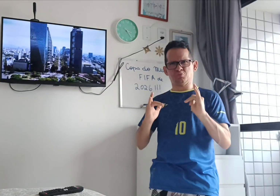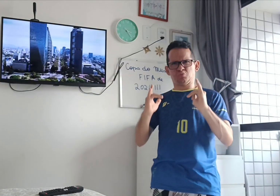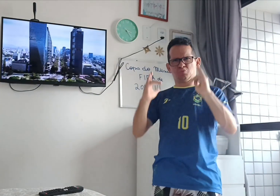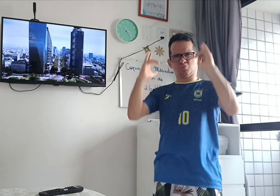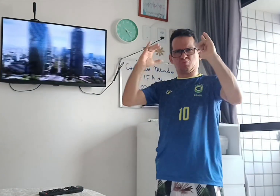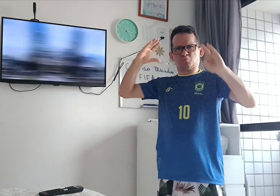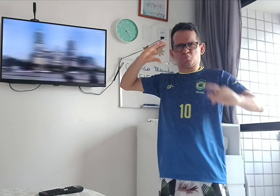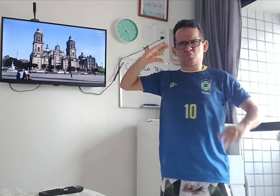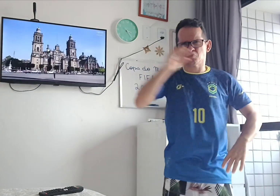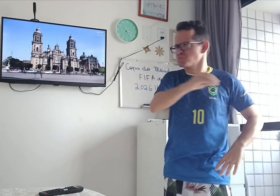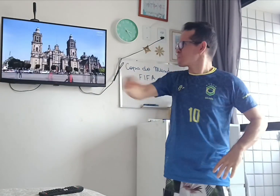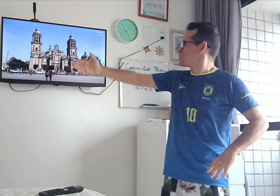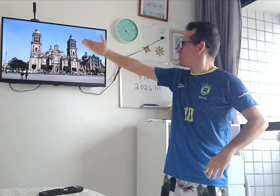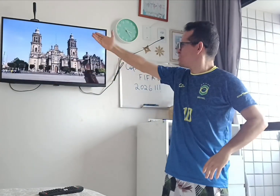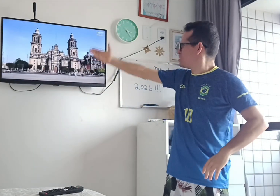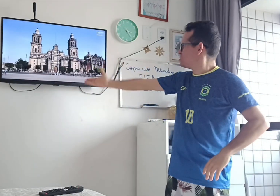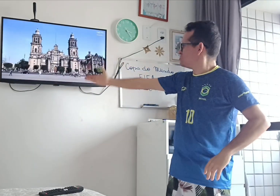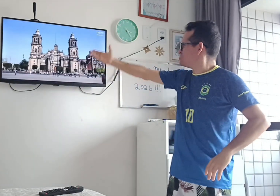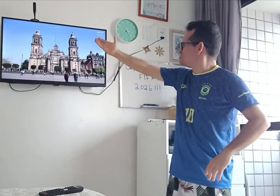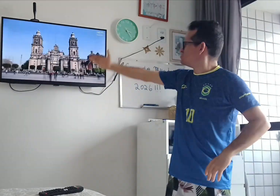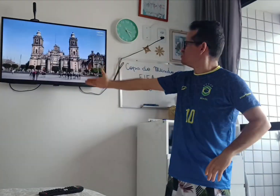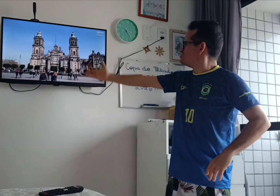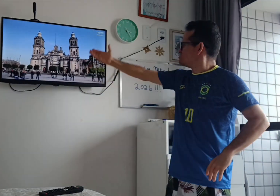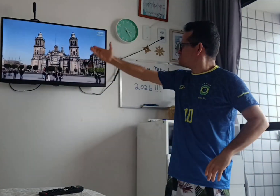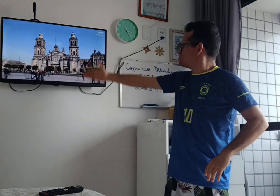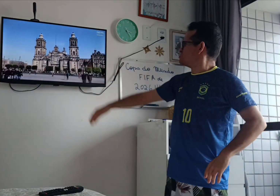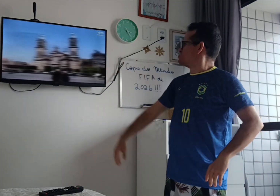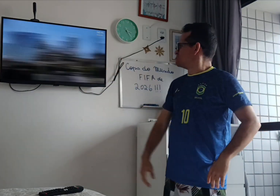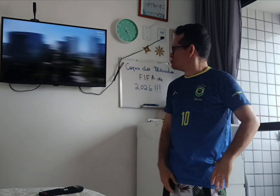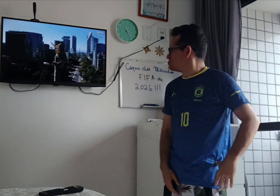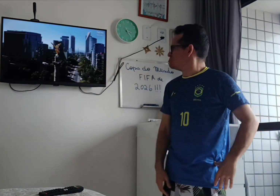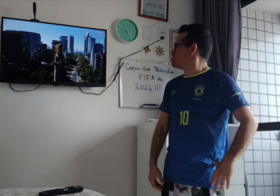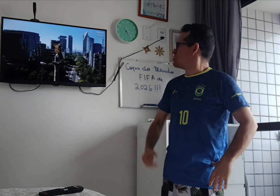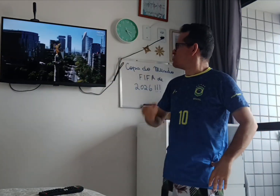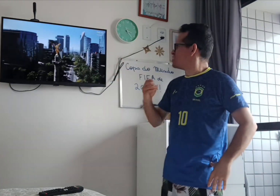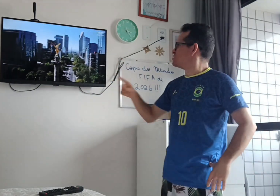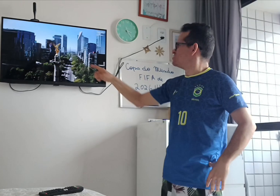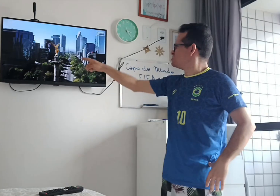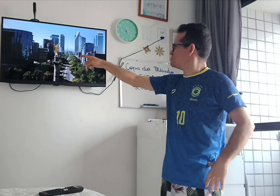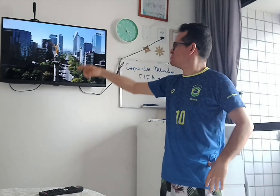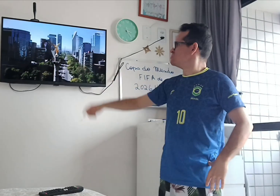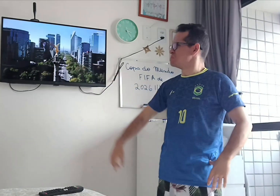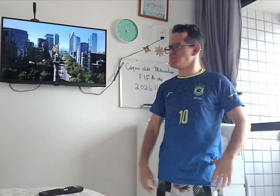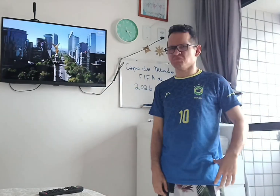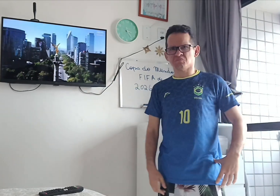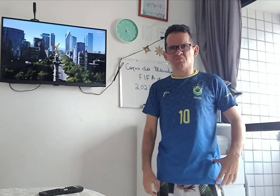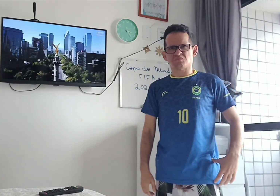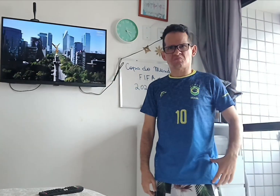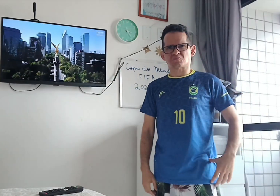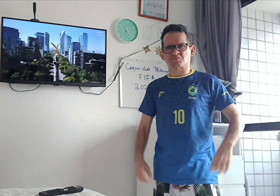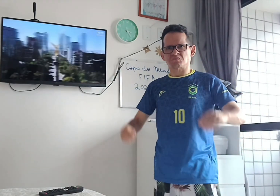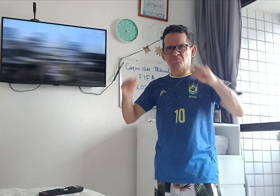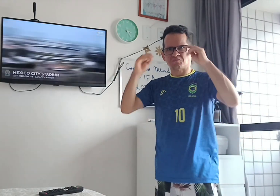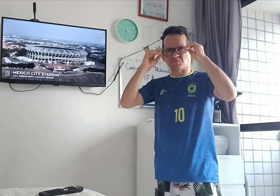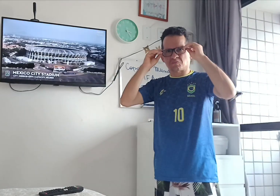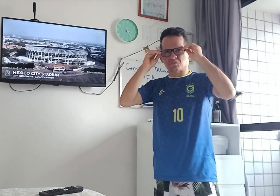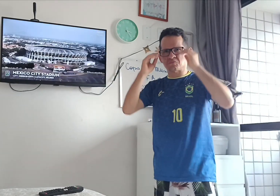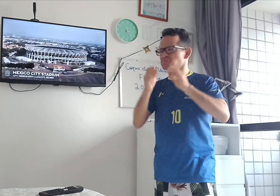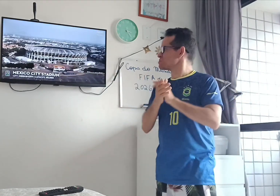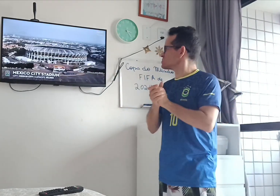megacity where endless districts, traffic, and pre-Hispanic history meets modern Latin American urban life. In the southern part of this